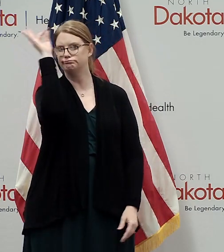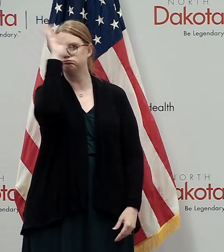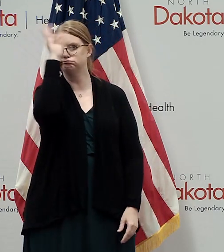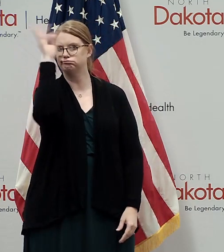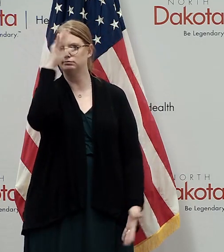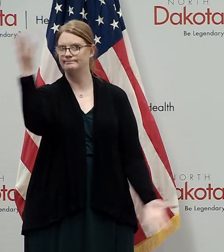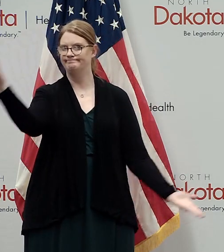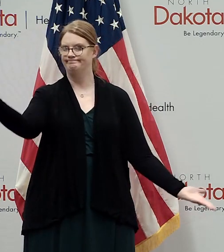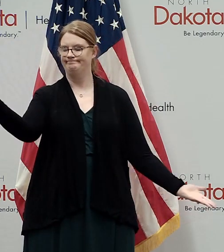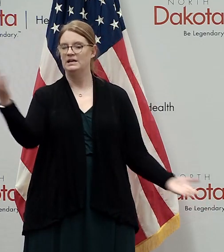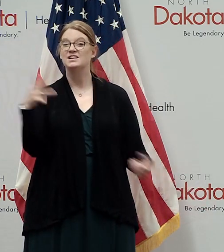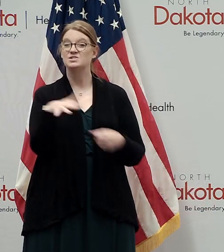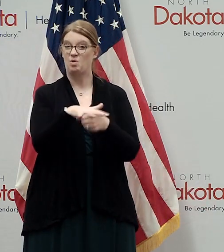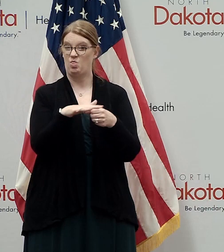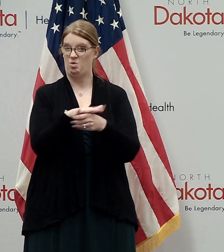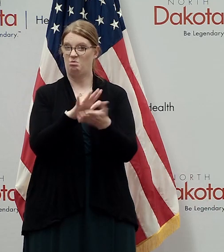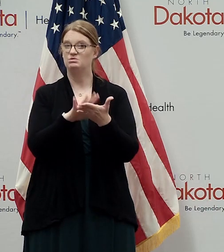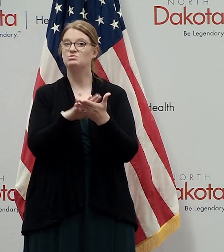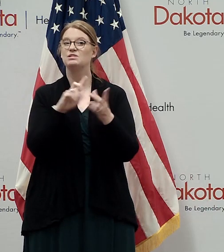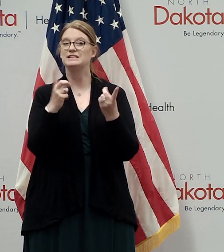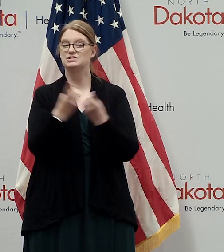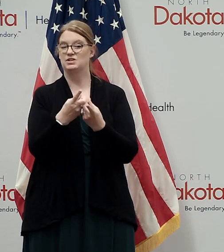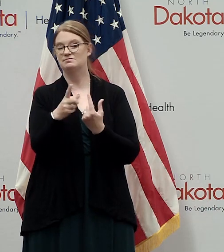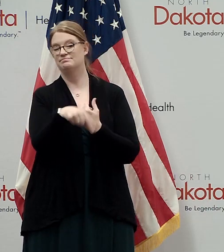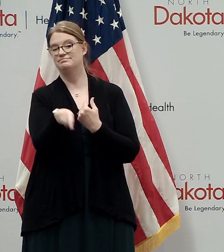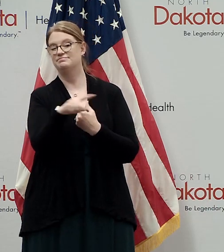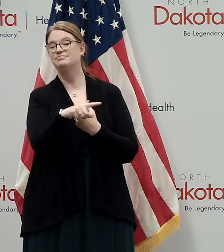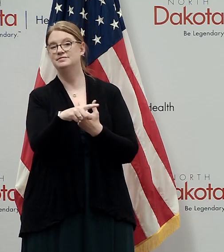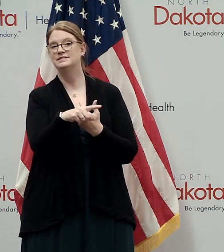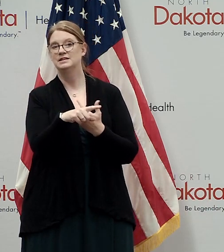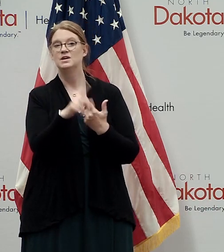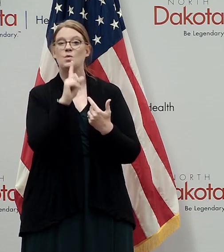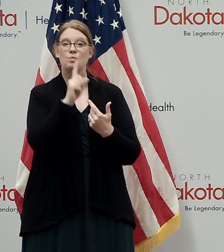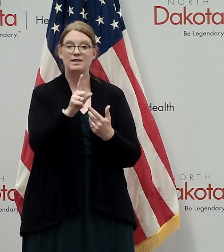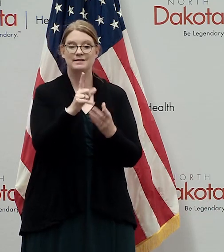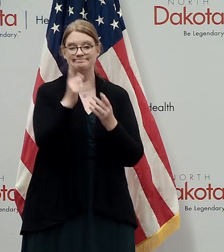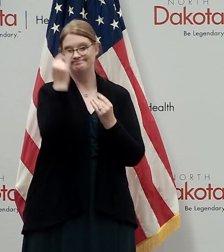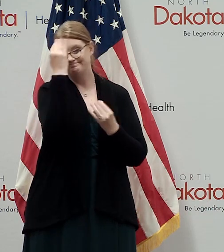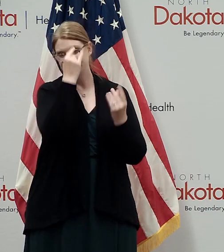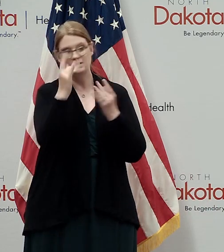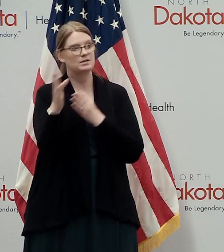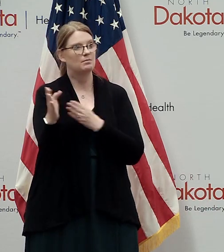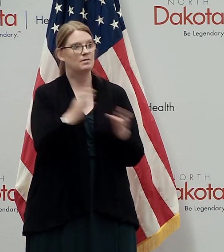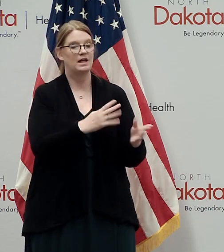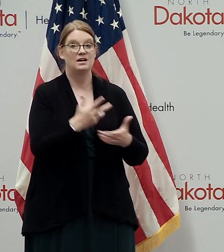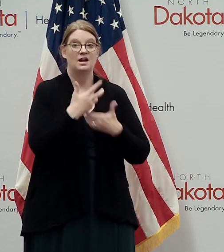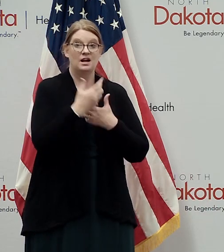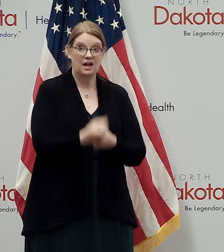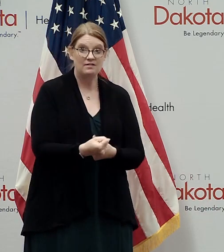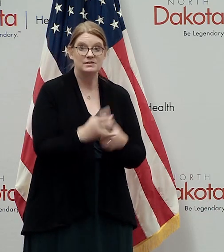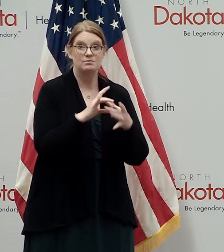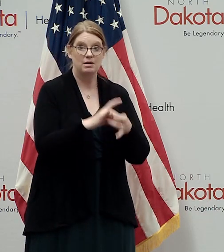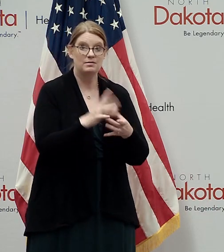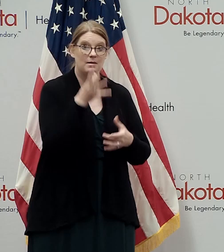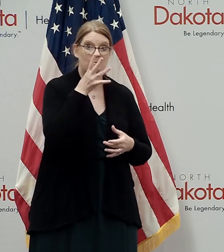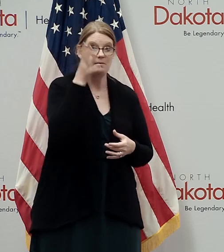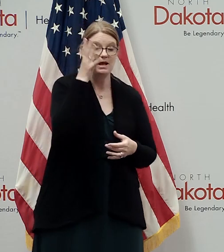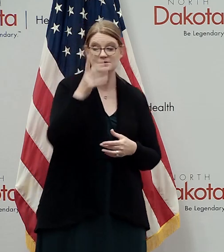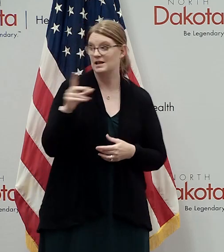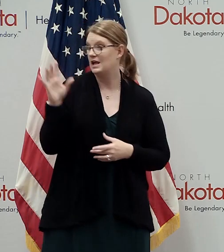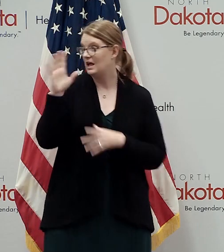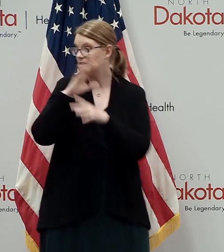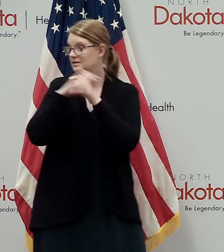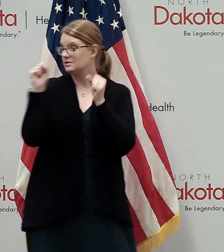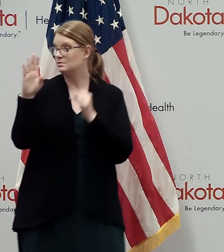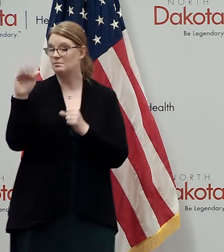dig in and start building those plans that would, again, create confidence among parents. Superintendent Baesler very articulate about that. Who